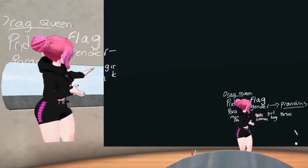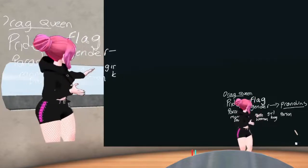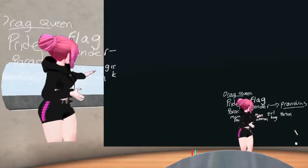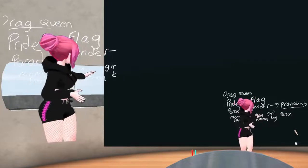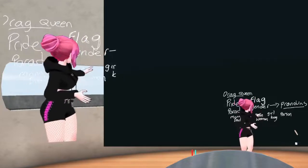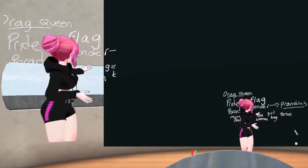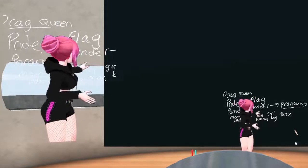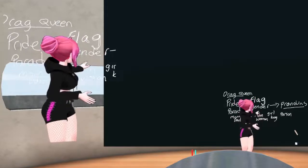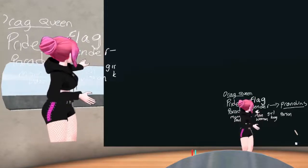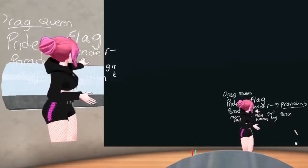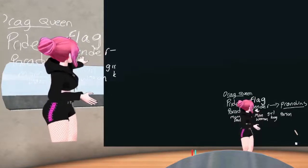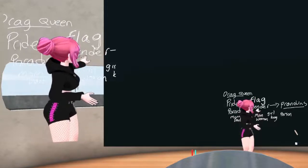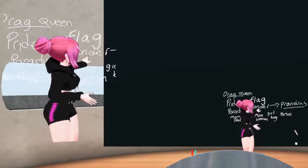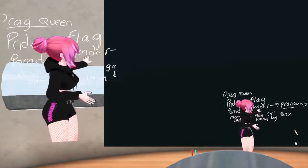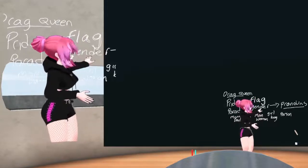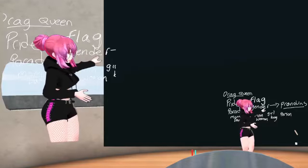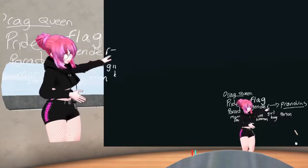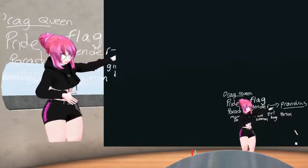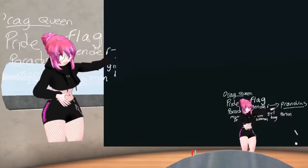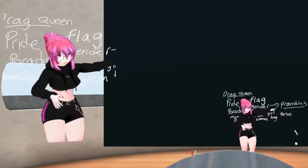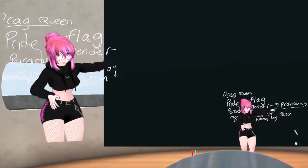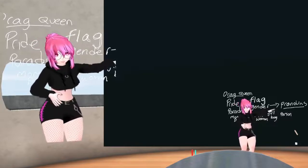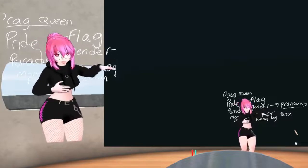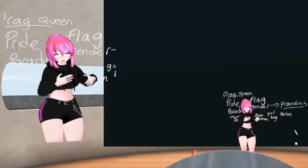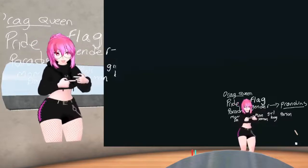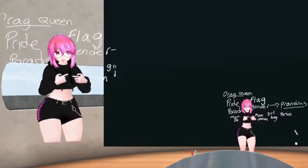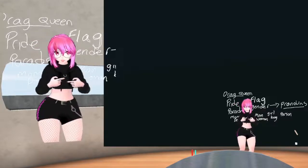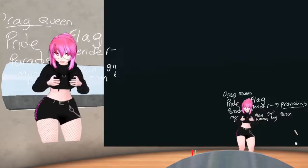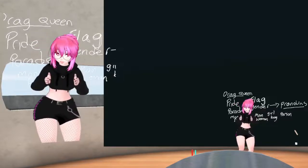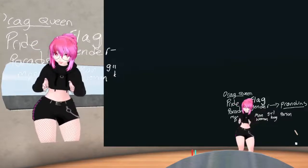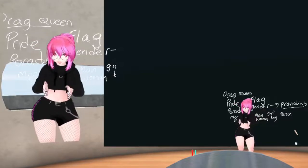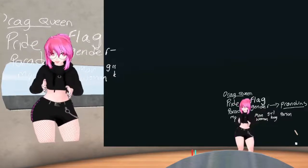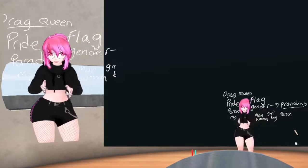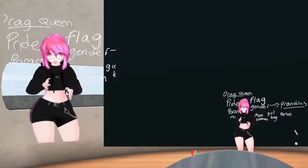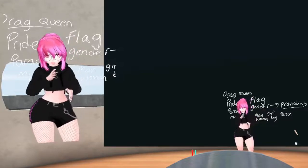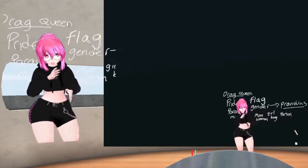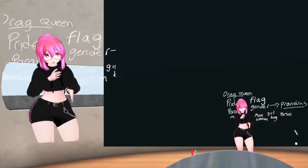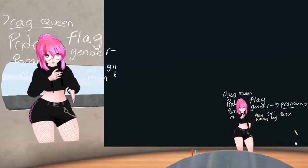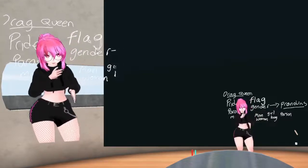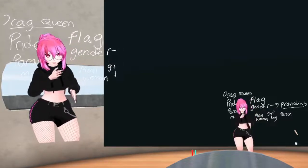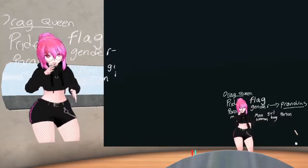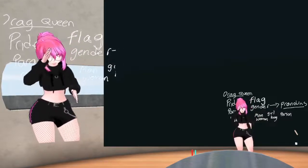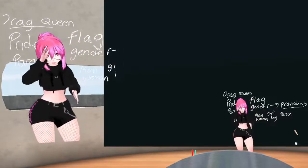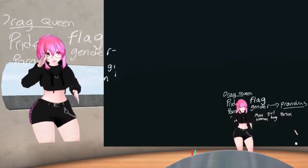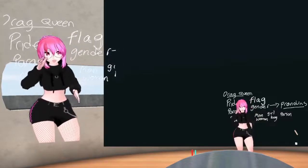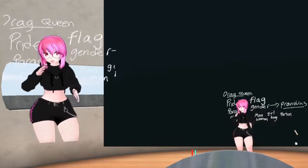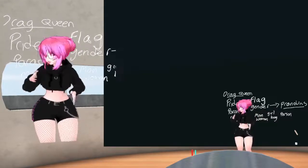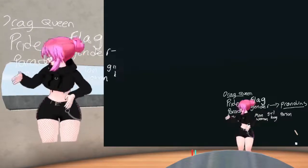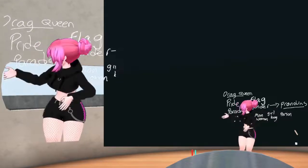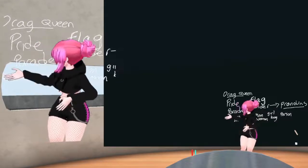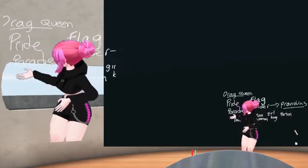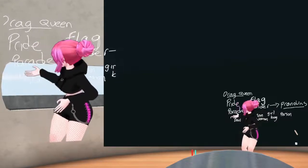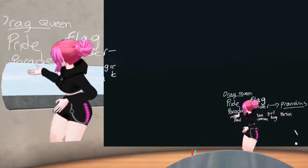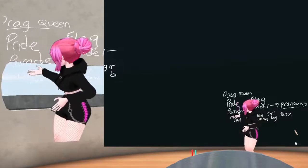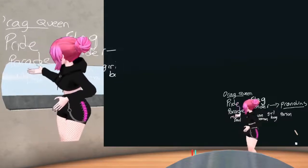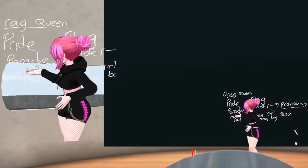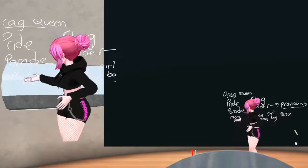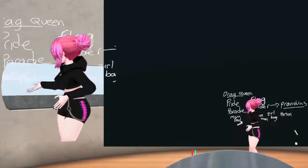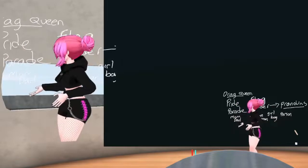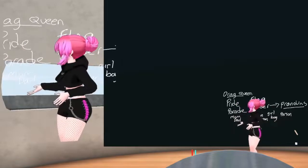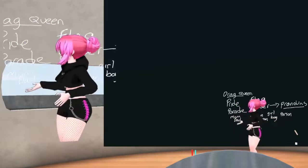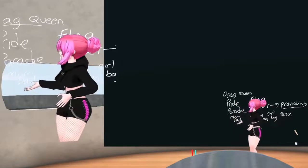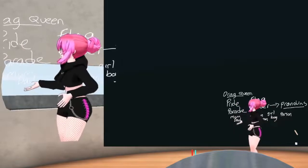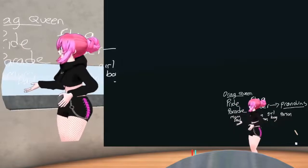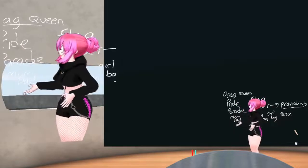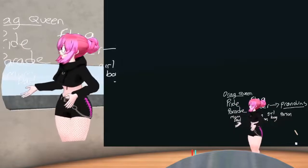So this is where gender does have a really strong play in sign, because there are gendered signs like mother and father. But like if you want to say